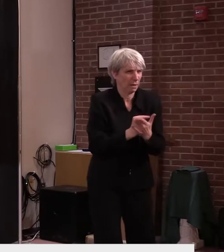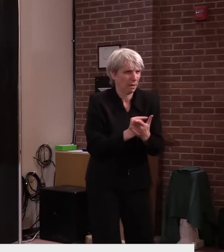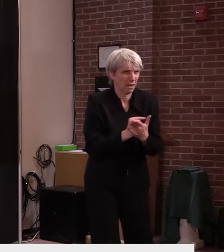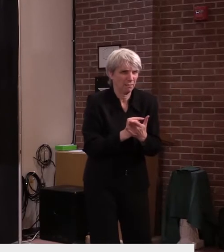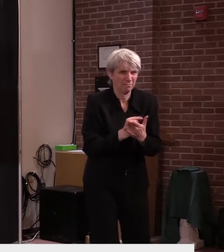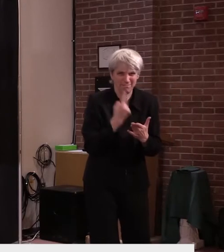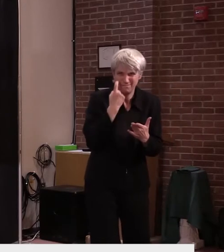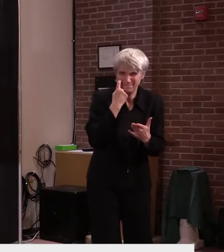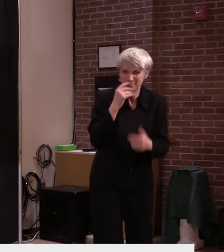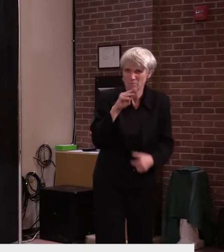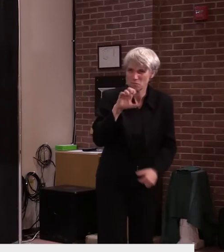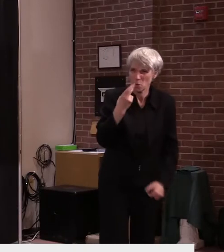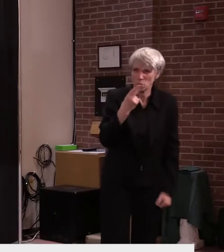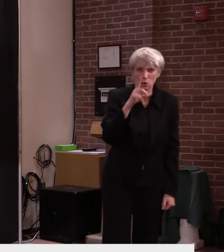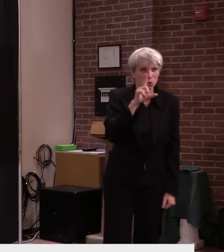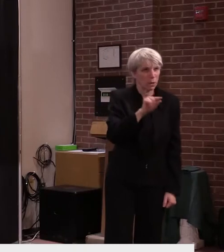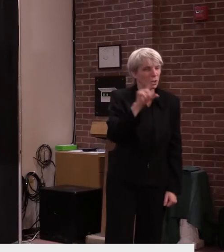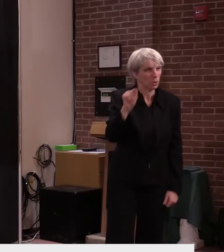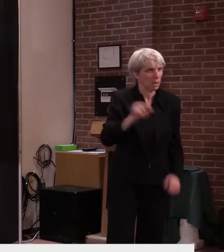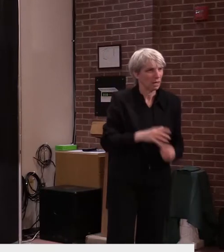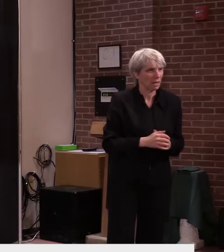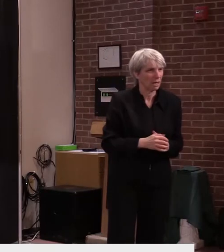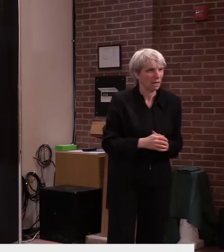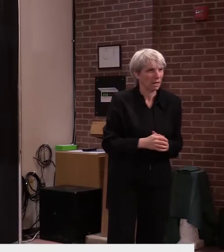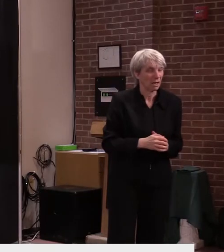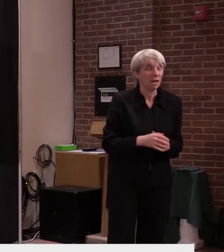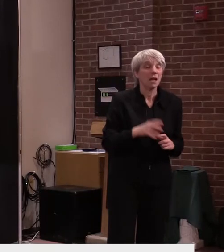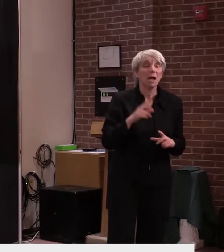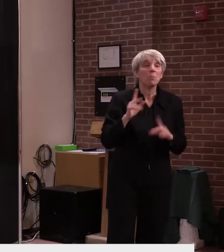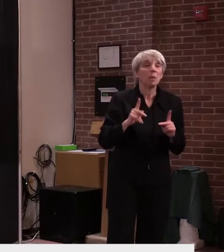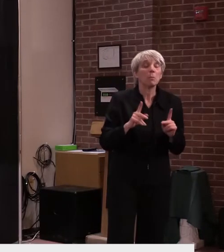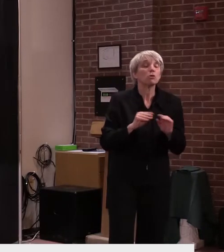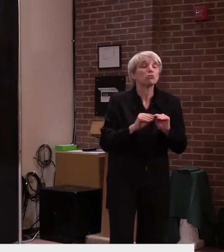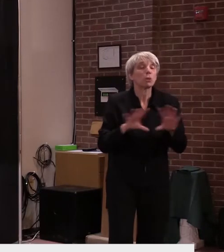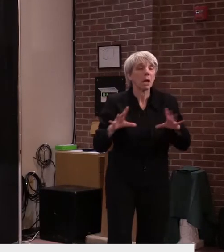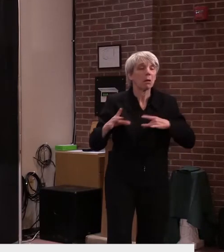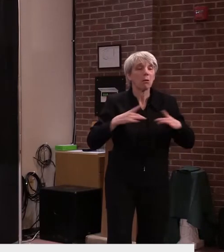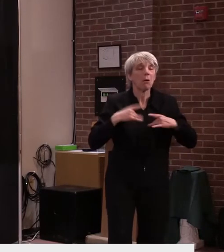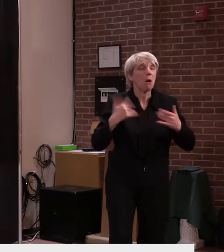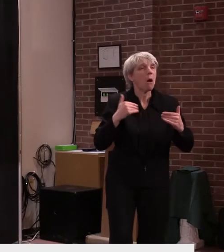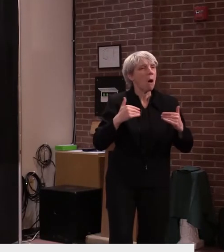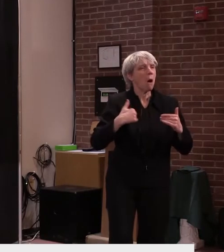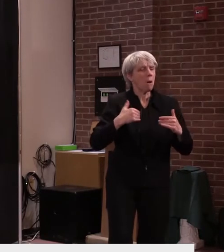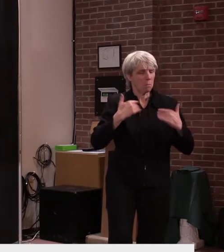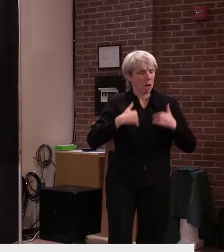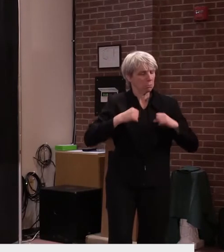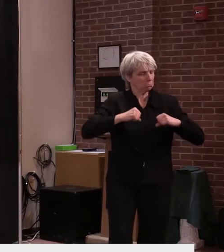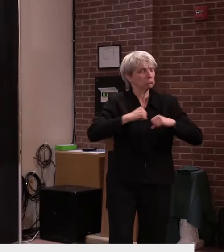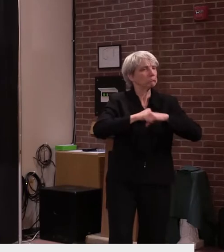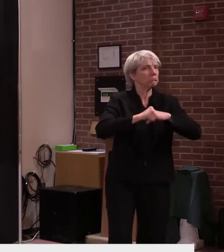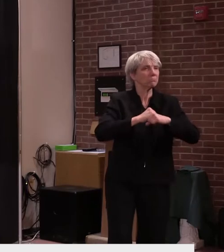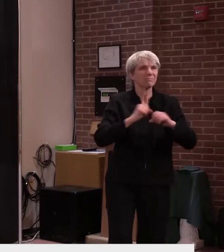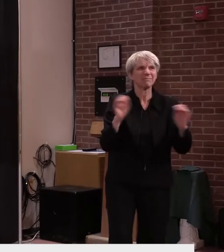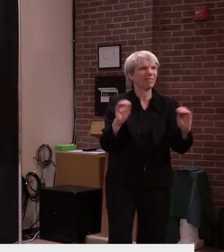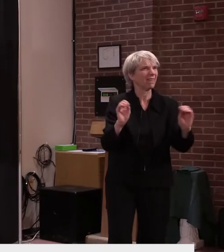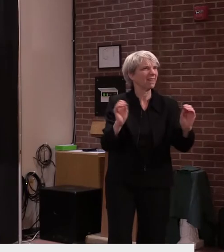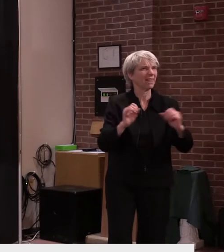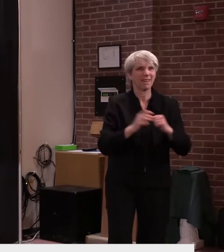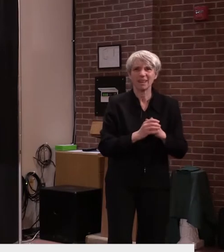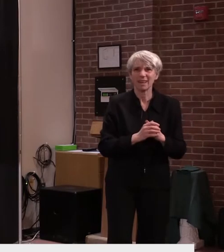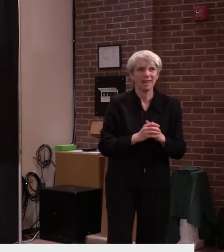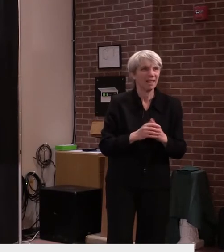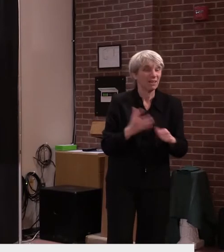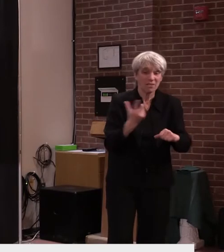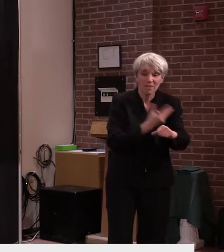There was no community immunity, none at all. There was no infection-induced immunity. There